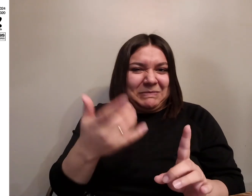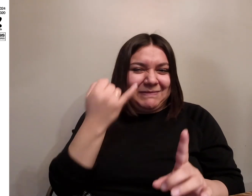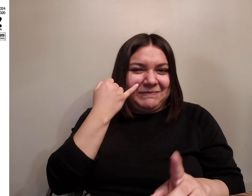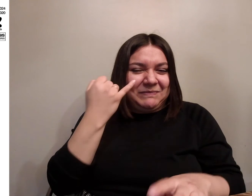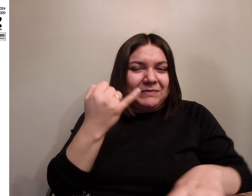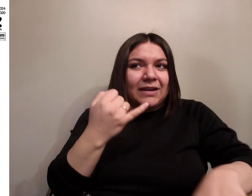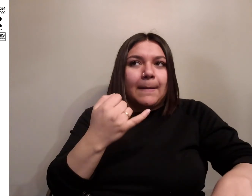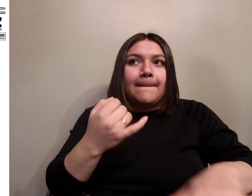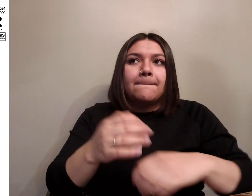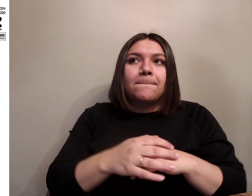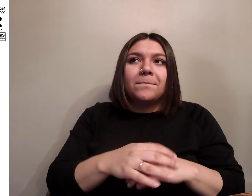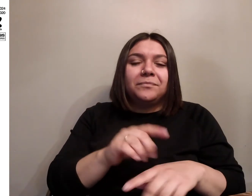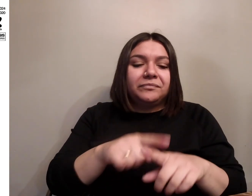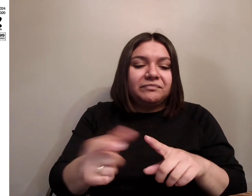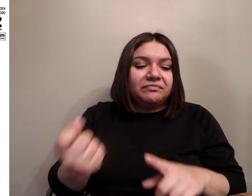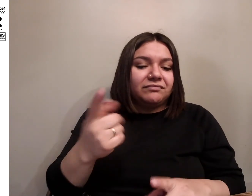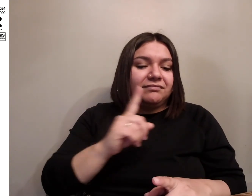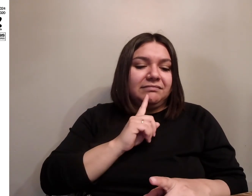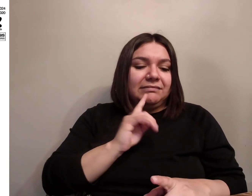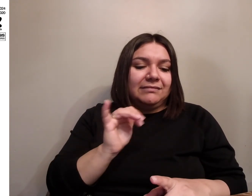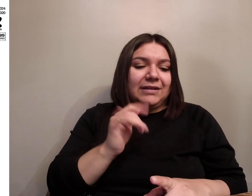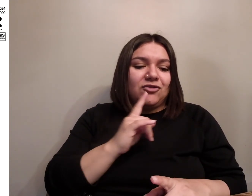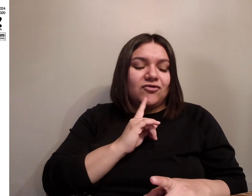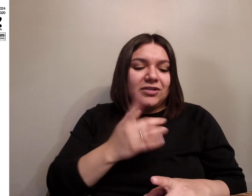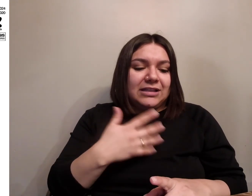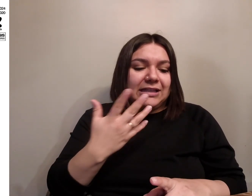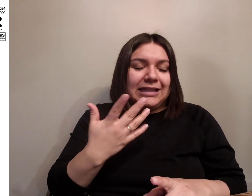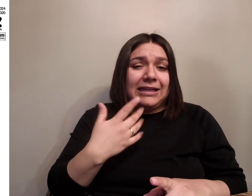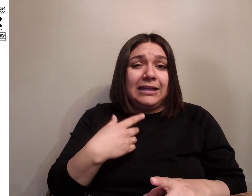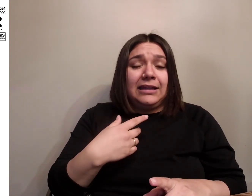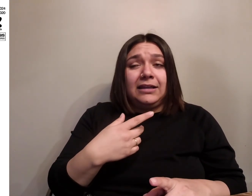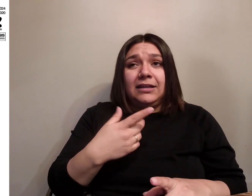Manson's operation was just a